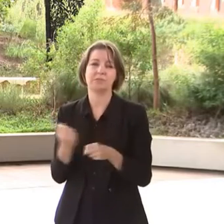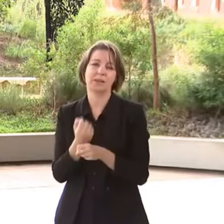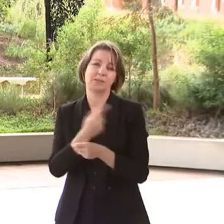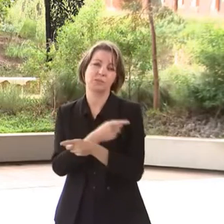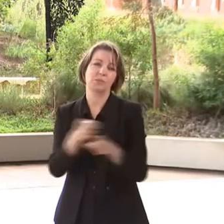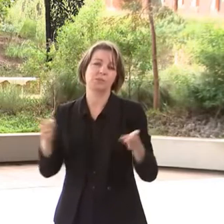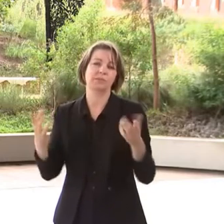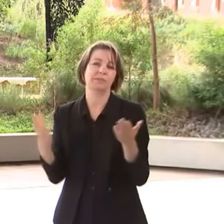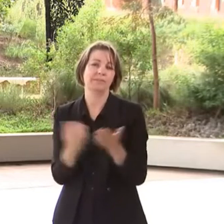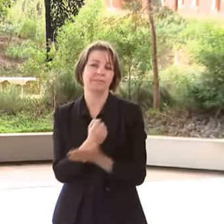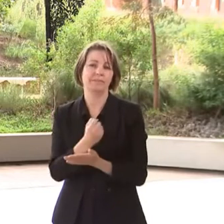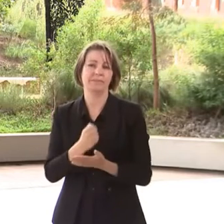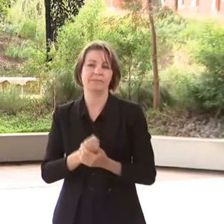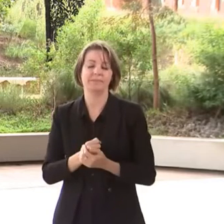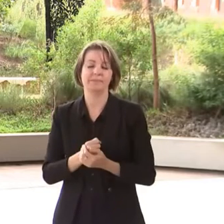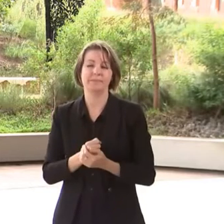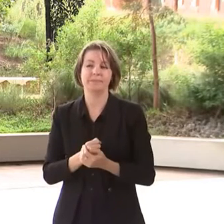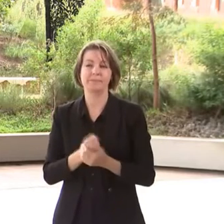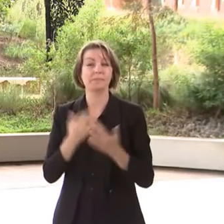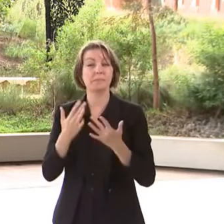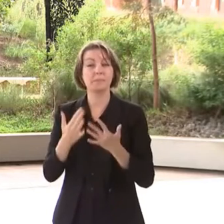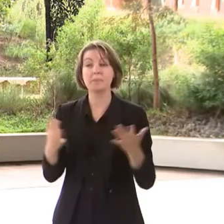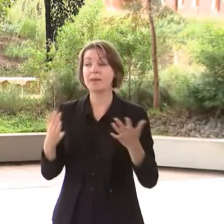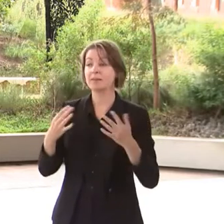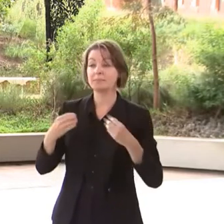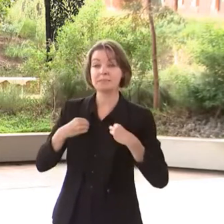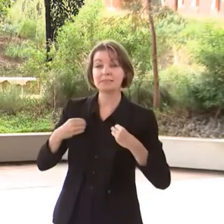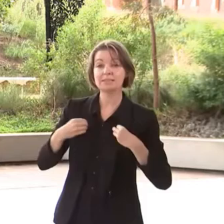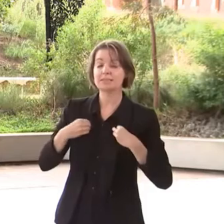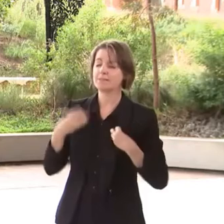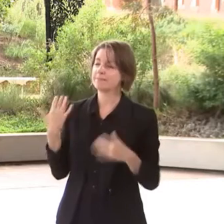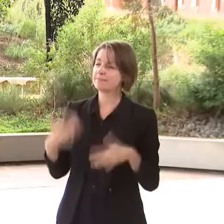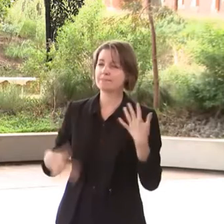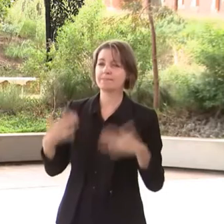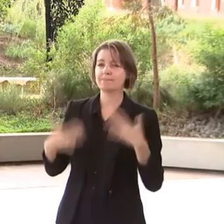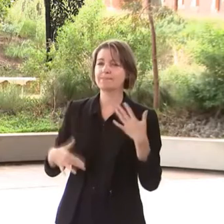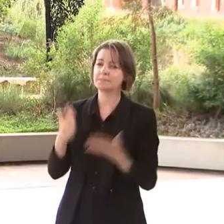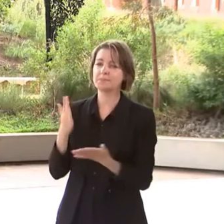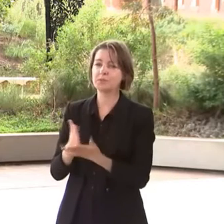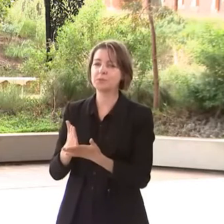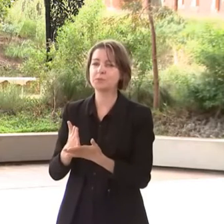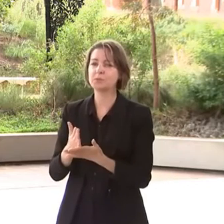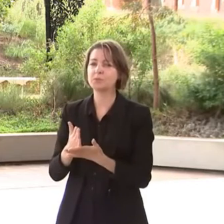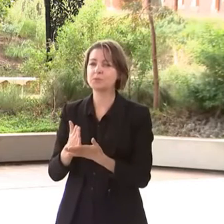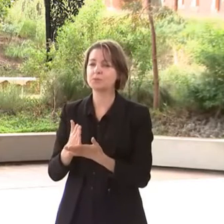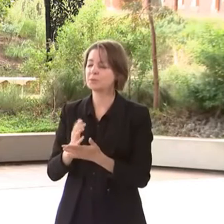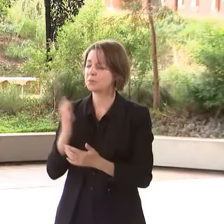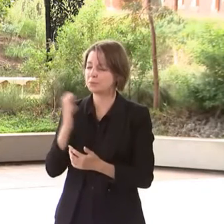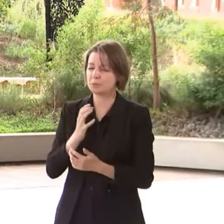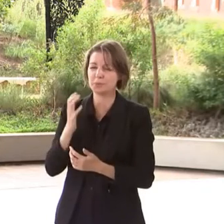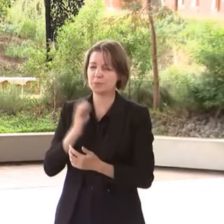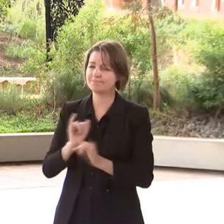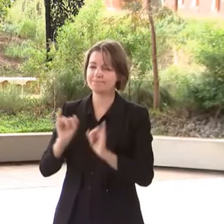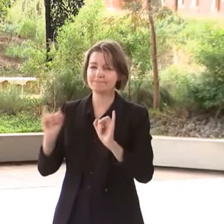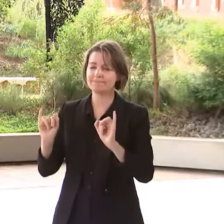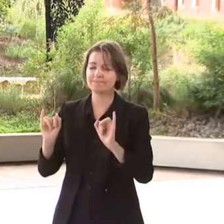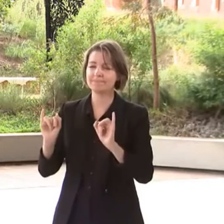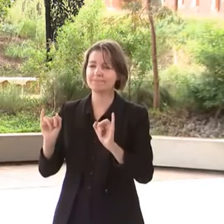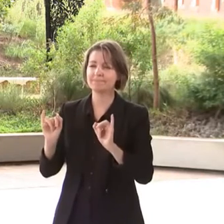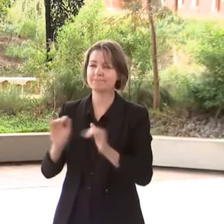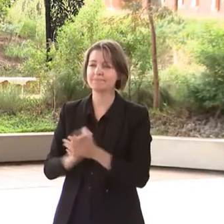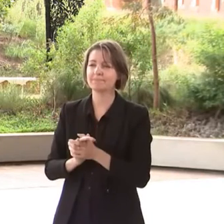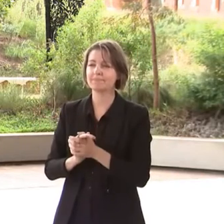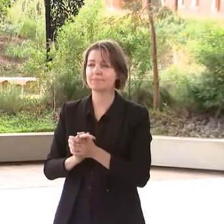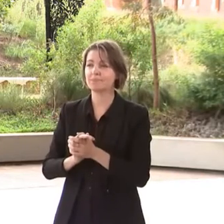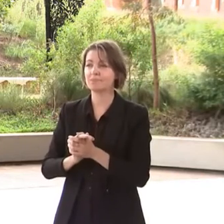suffered. Many businesses and many people behind, the people behind those businesses have suffered immensely over 2 years. We all want to